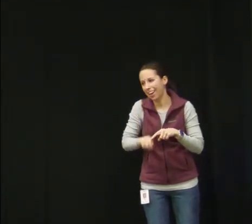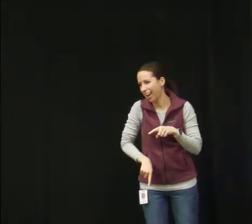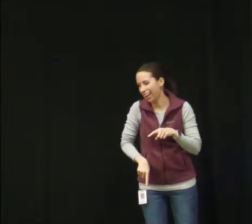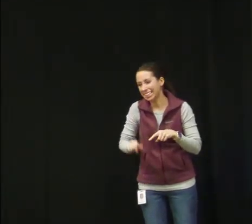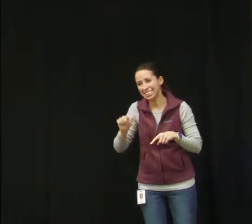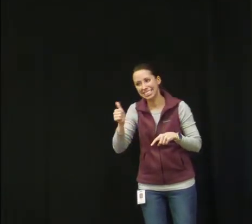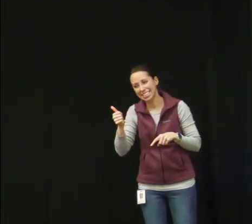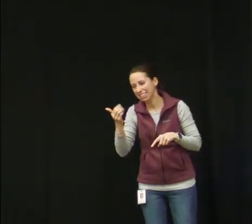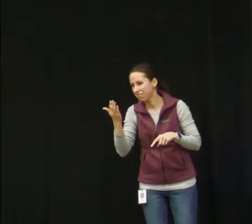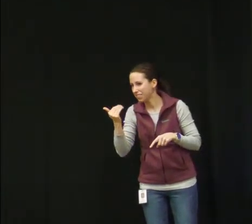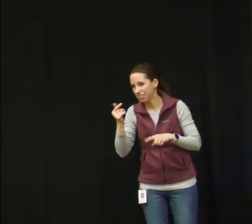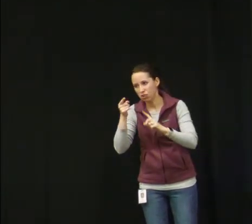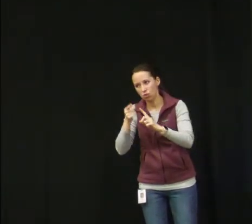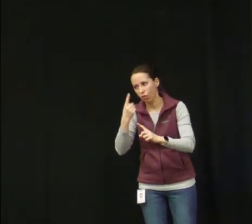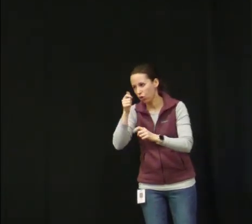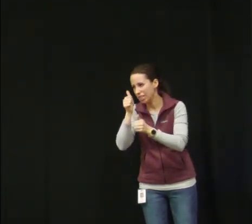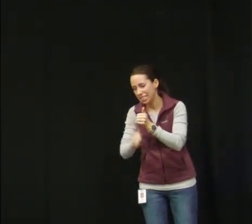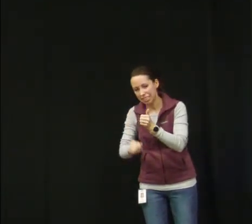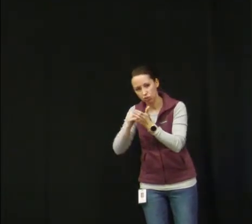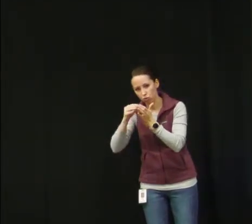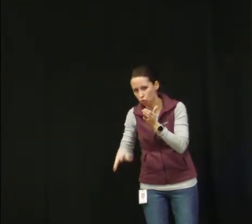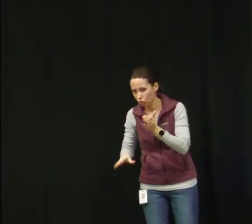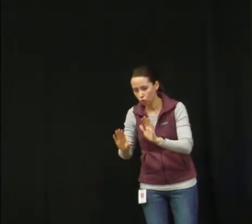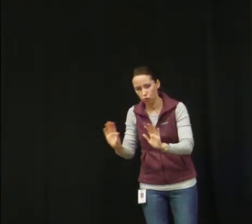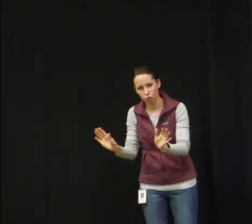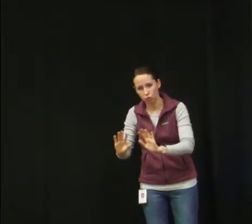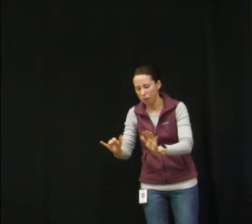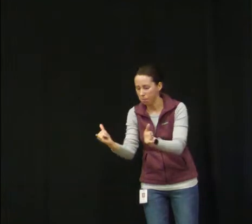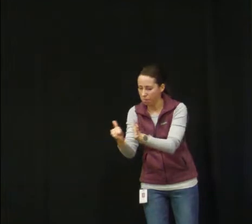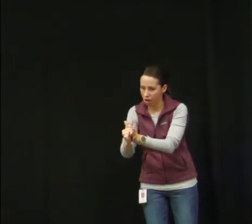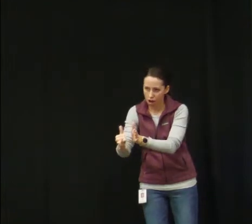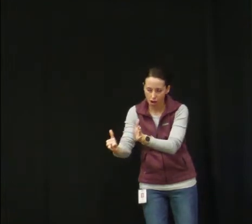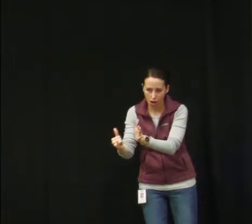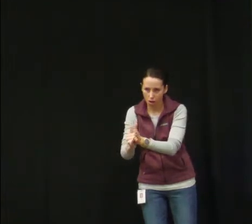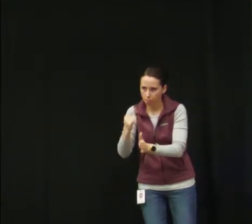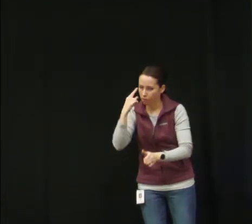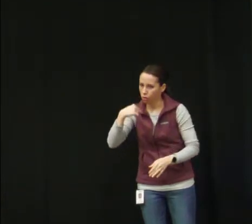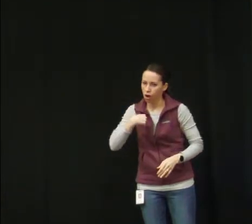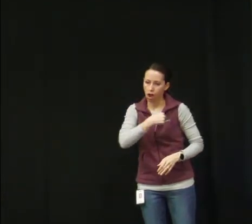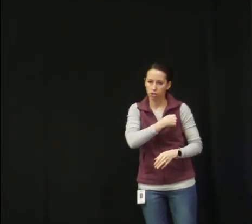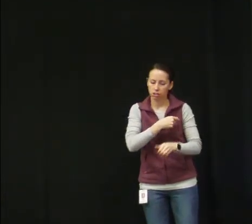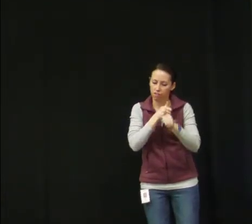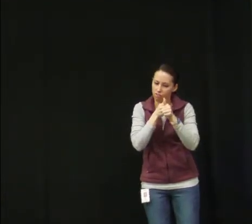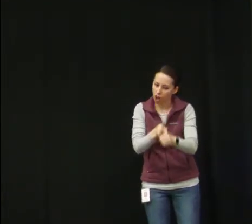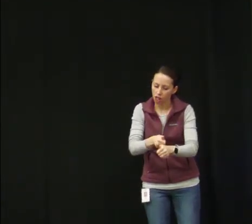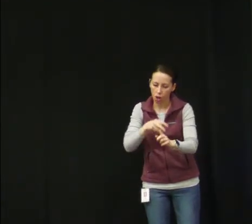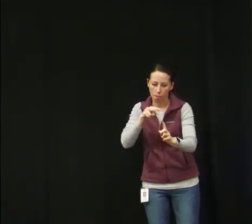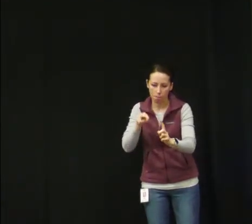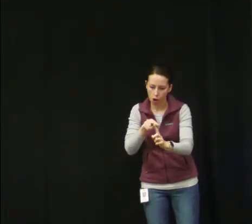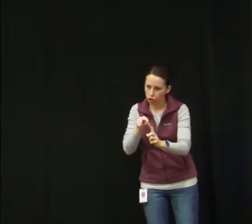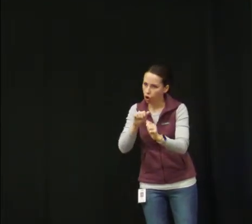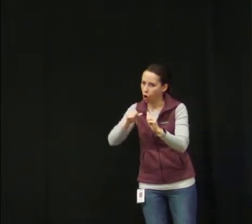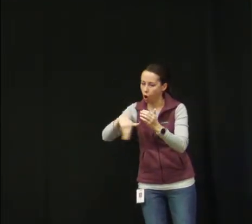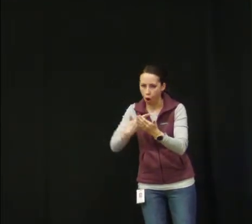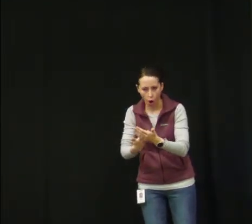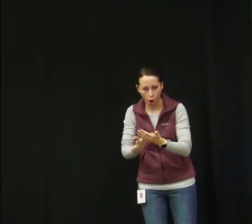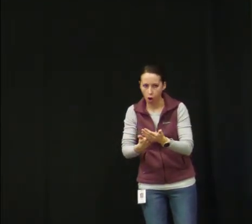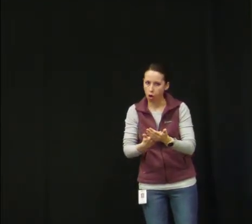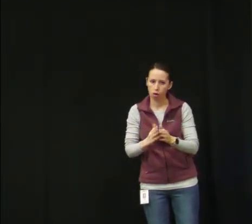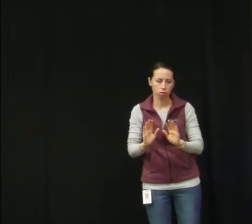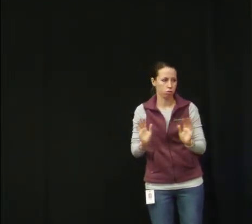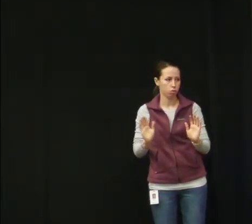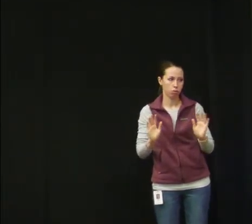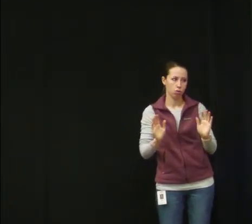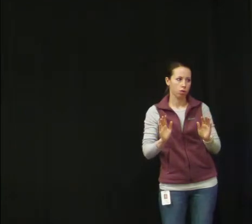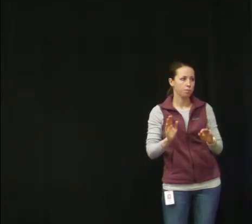10 or 15 goals for a kid. That's virtually impossible for us to monitor. So I think,